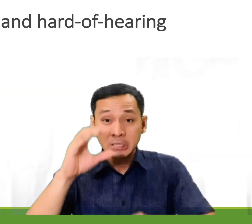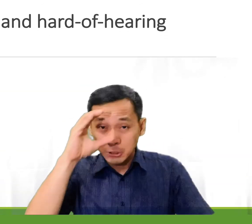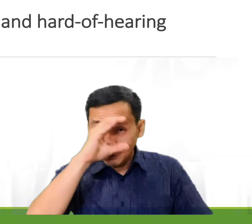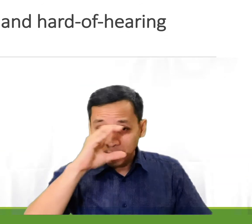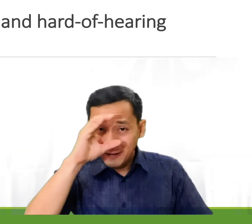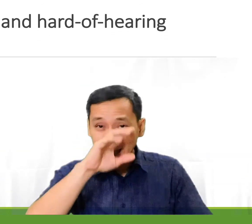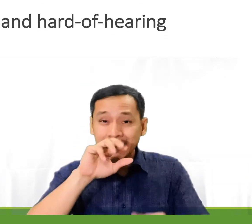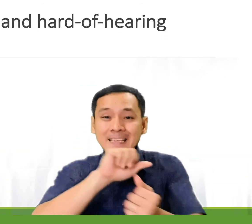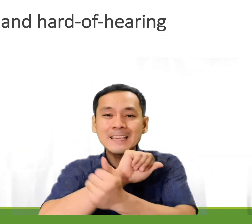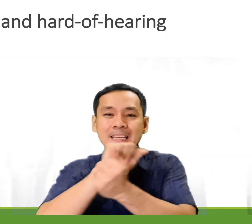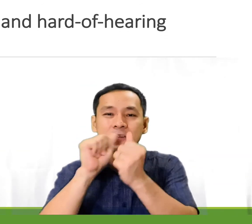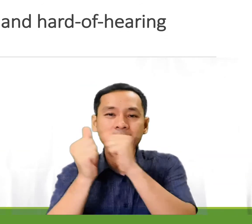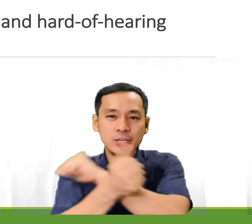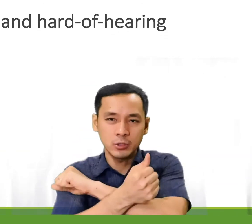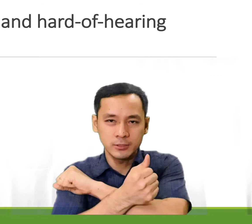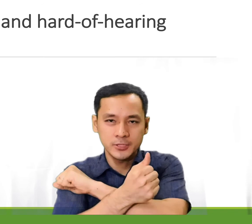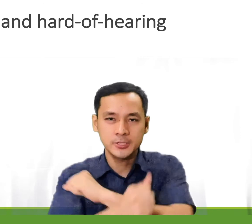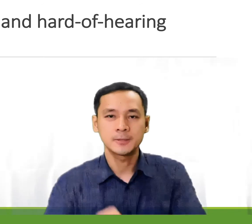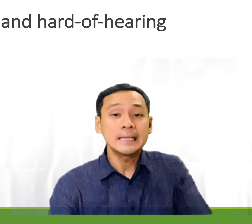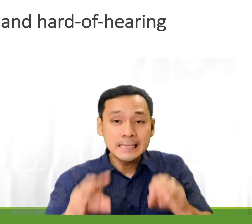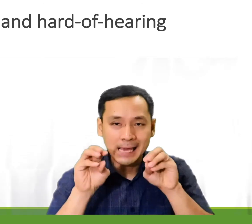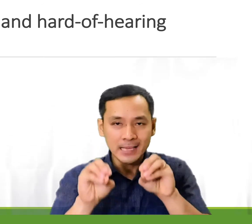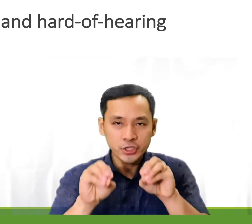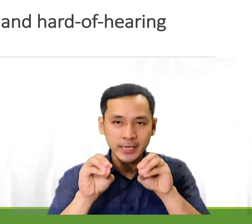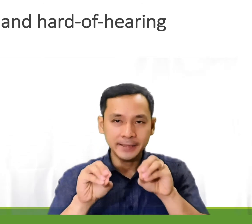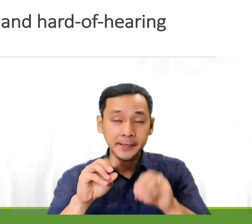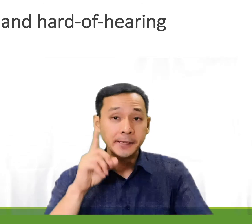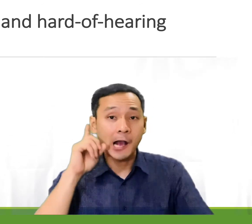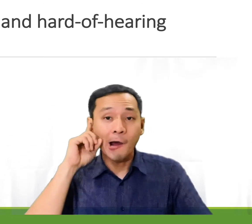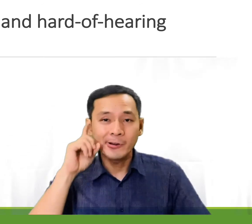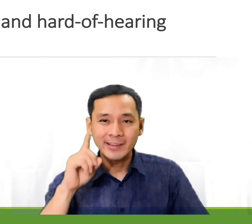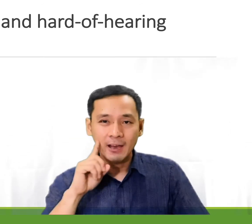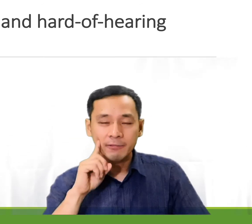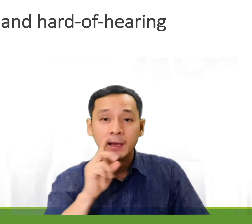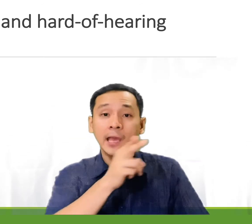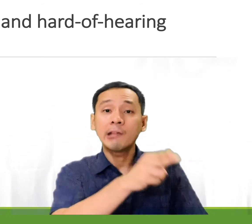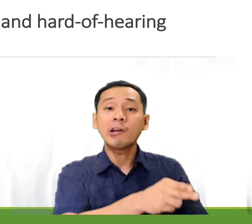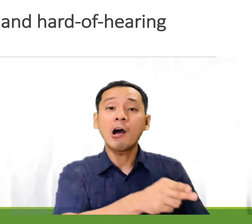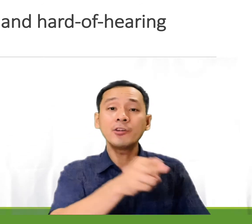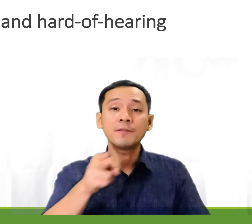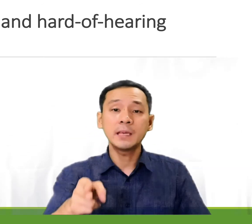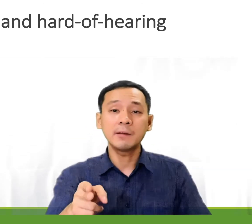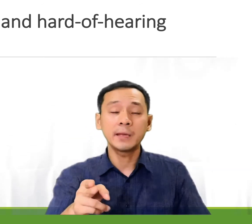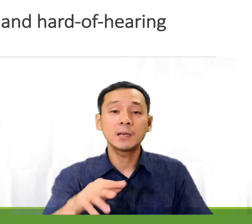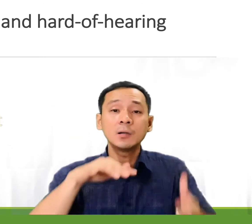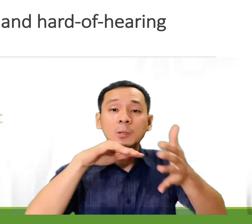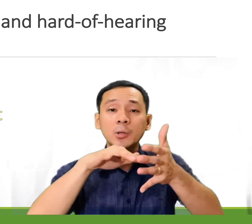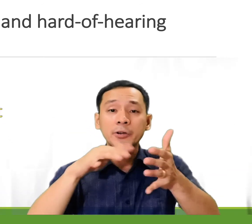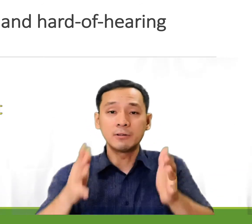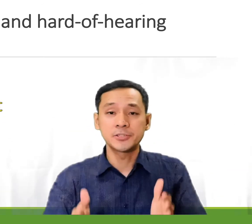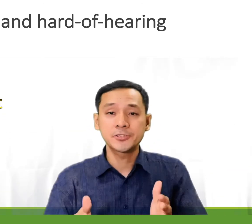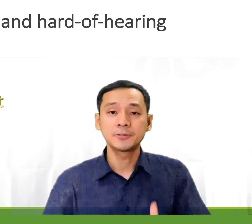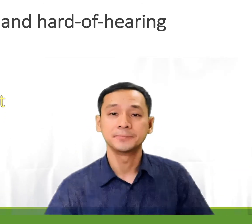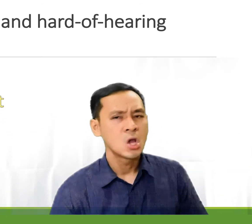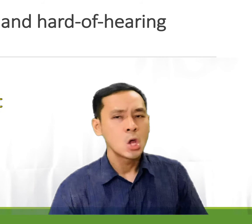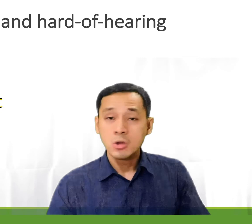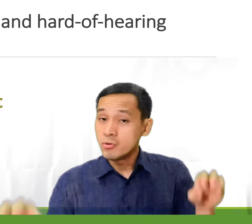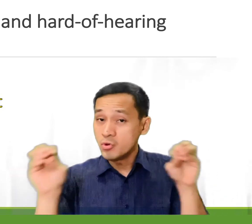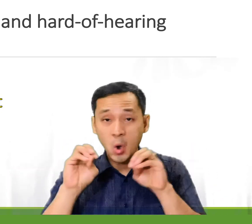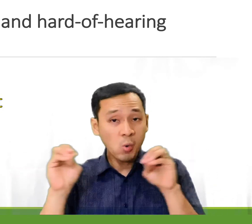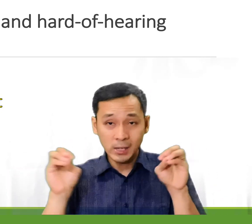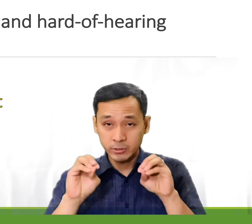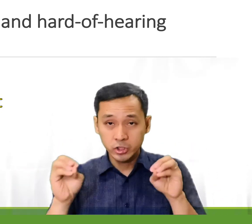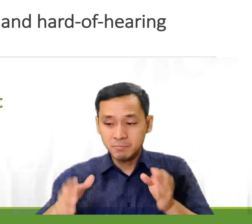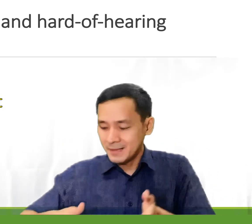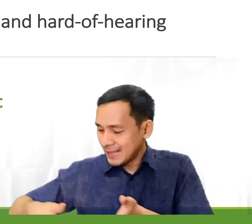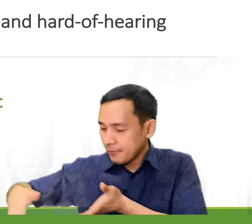vital to find innovations in educating our deaf and hard of hearing learners.